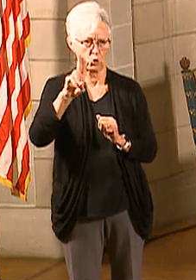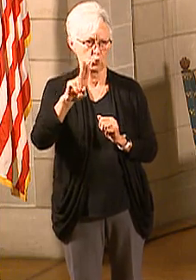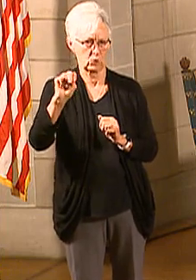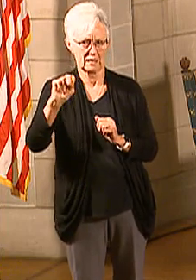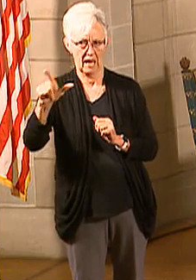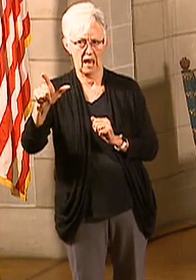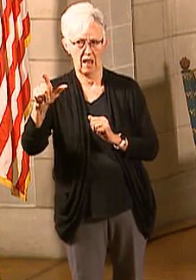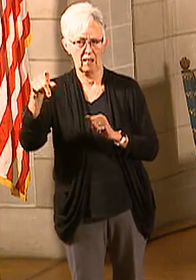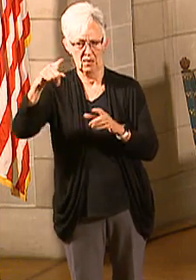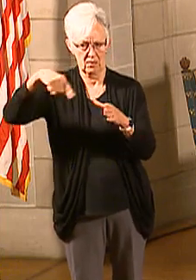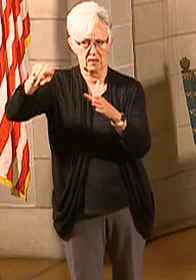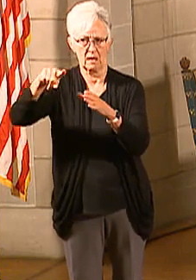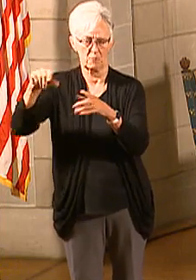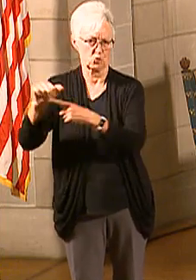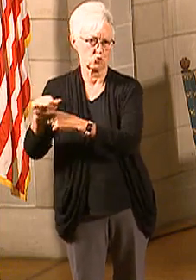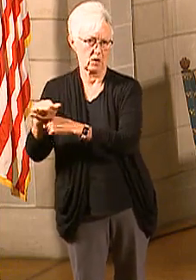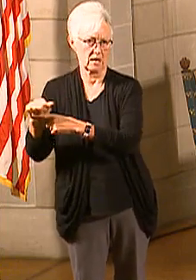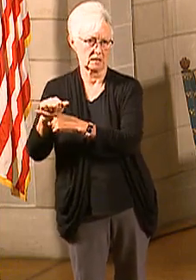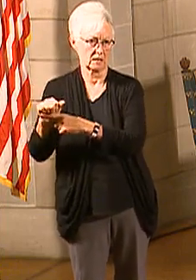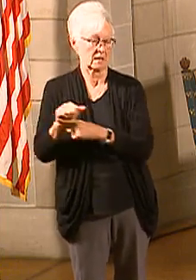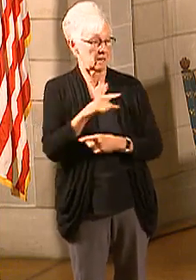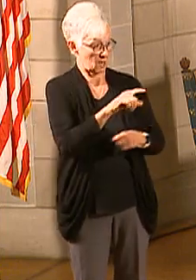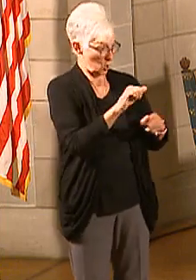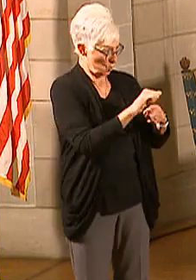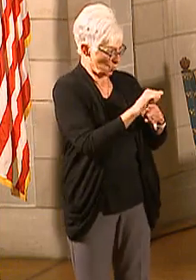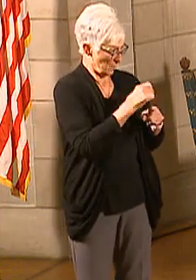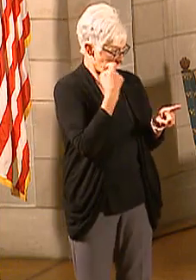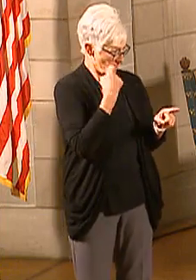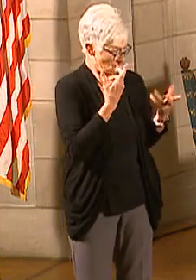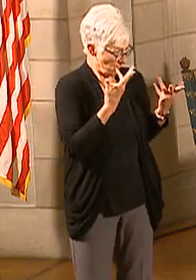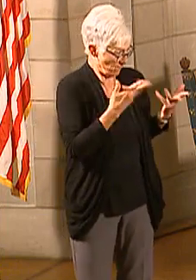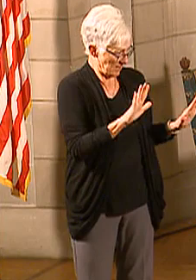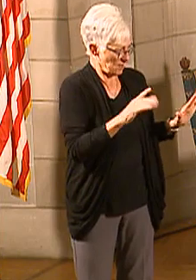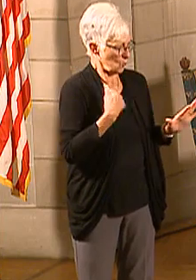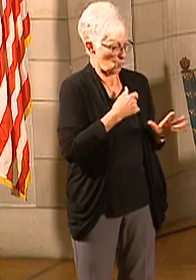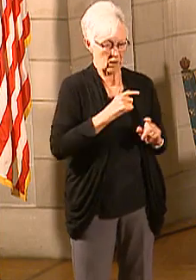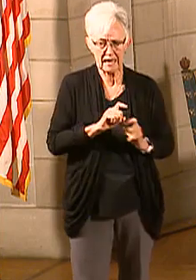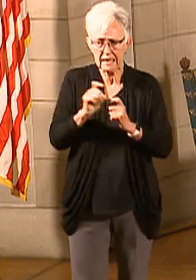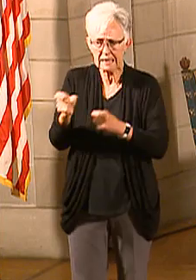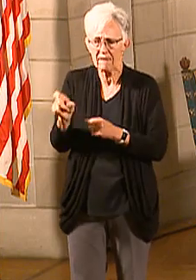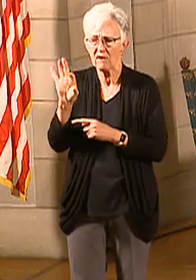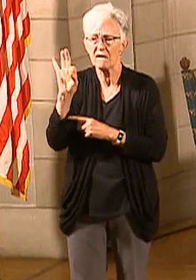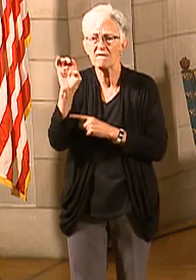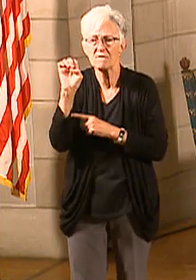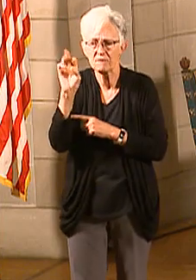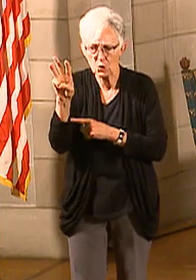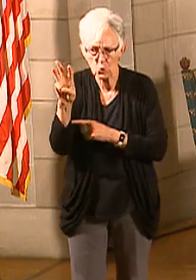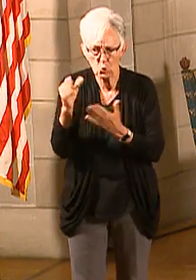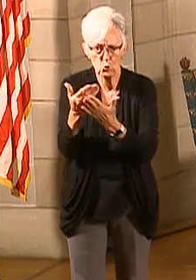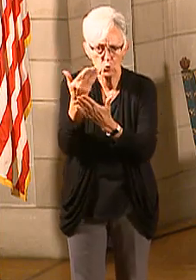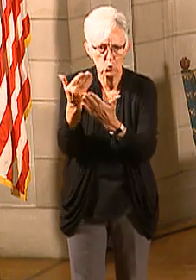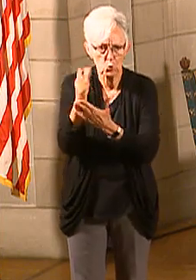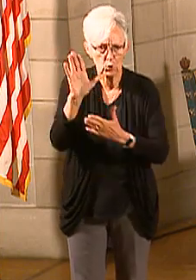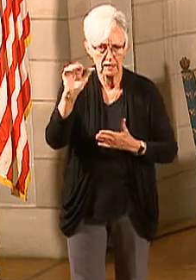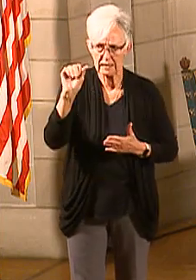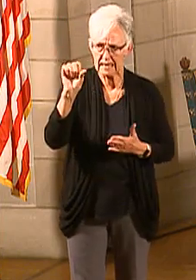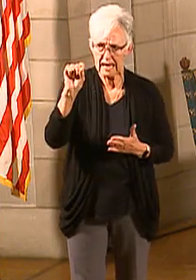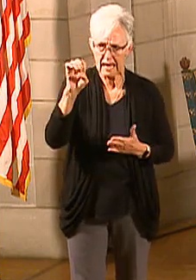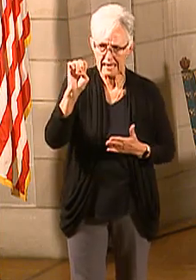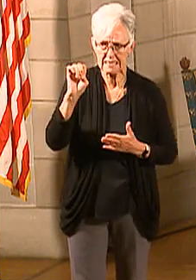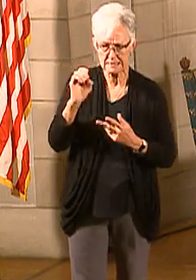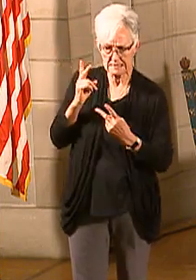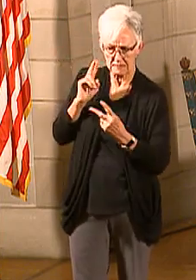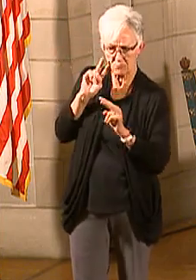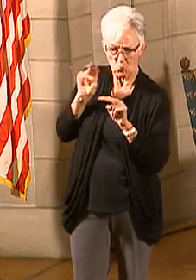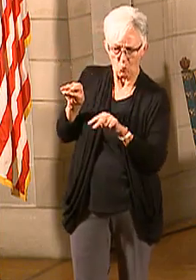out of training, hand them a full caseload on the very first day. We'll hand them a few cases. And then over time, we continue to grow their caseload. So